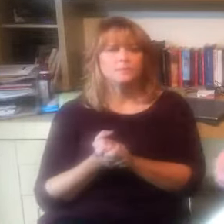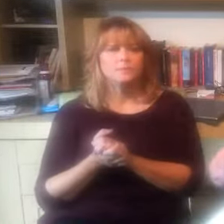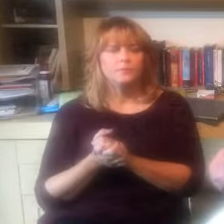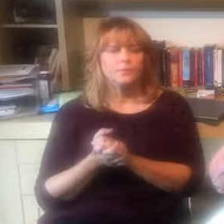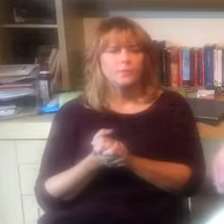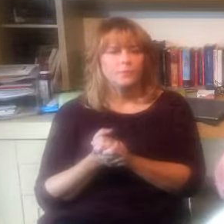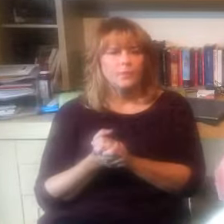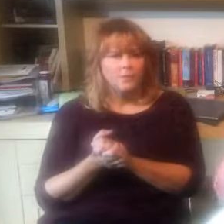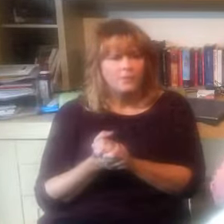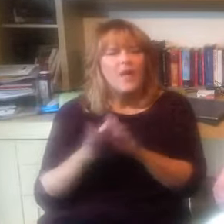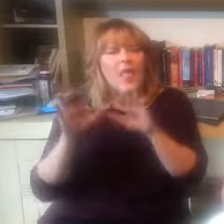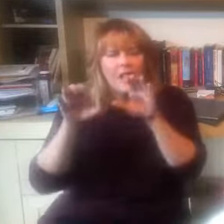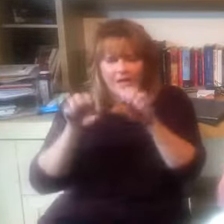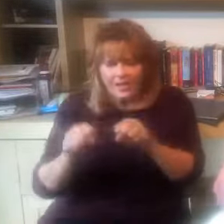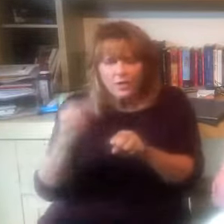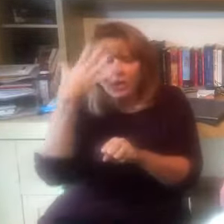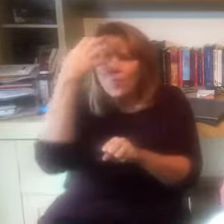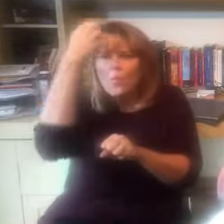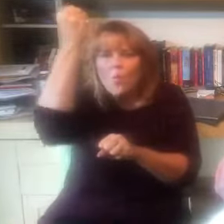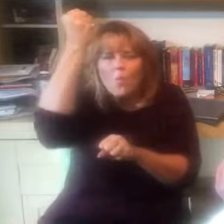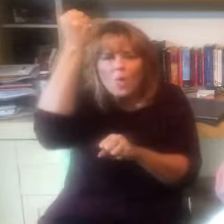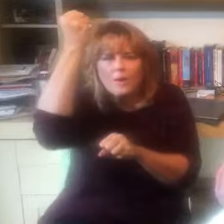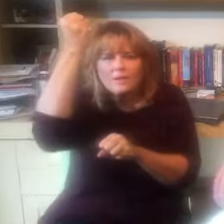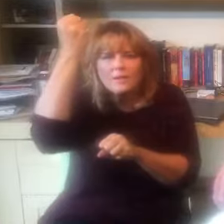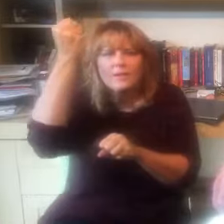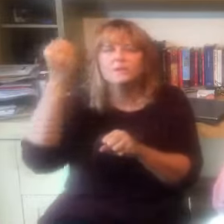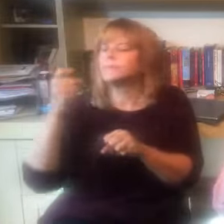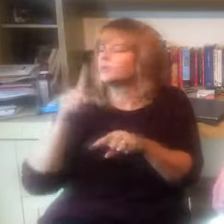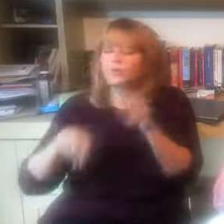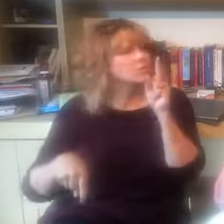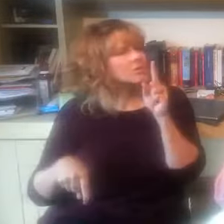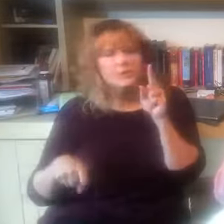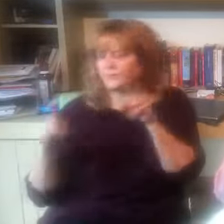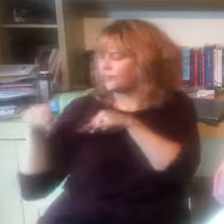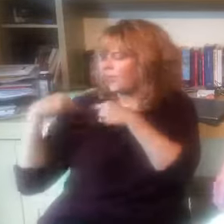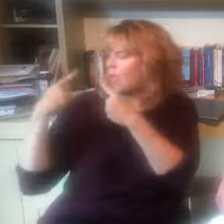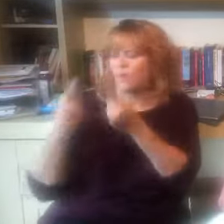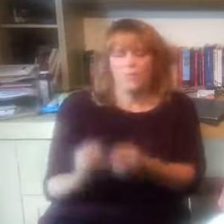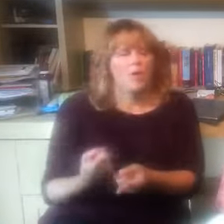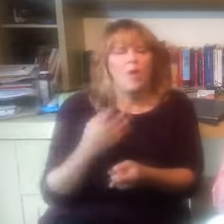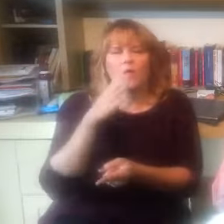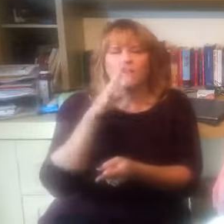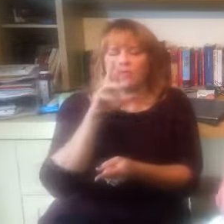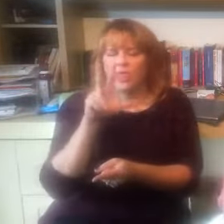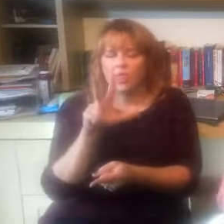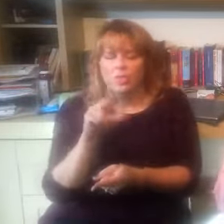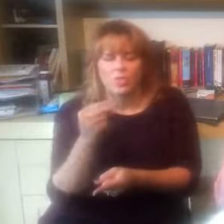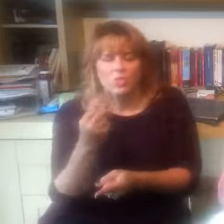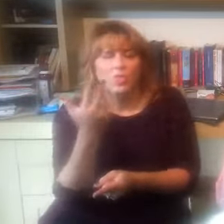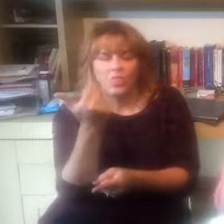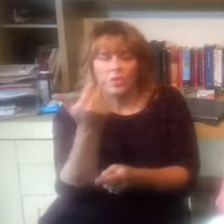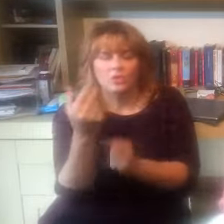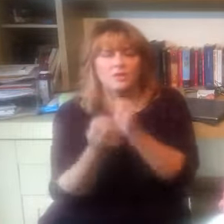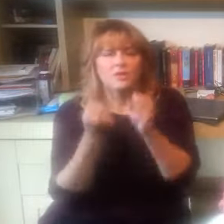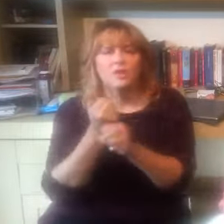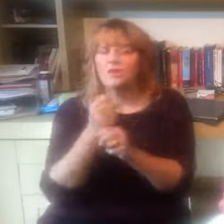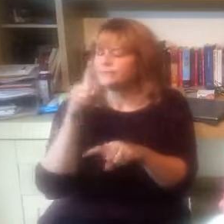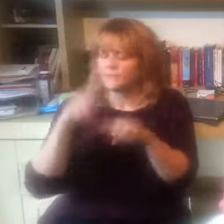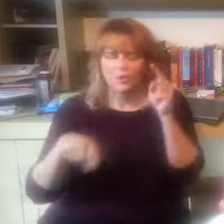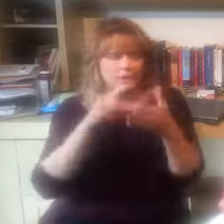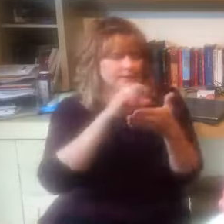And he could retain knowledge, which he hadn't been able to do for 13 years. 13 years. At 13 years old, he could not count to